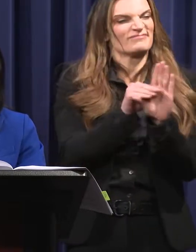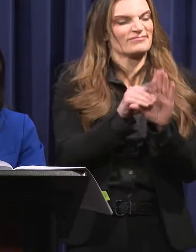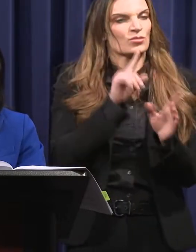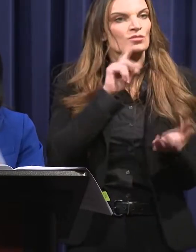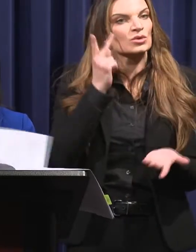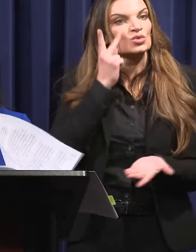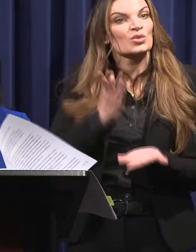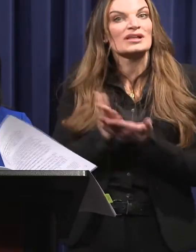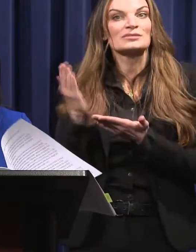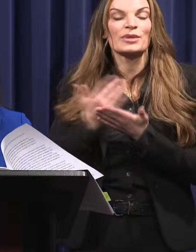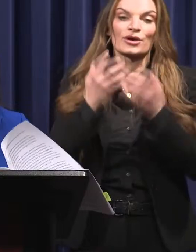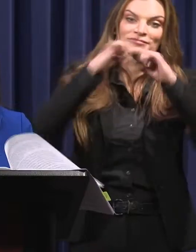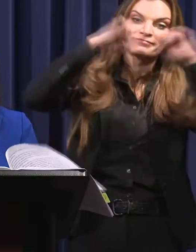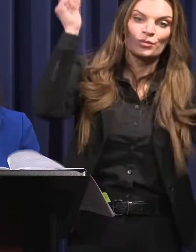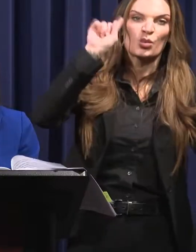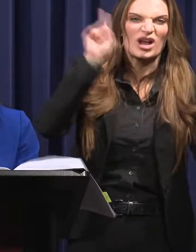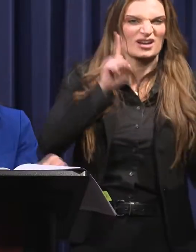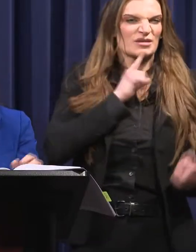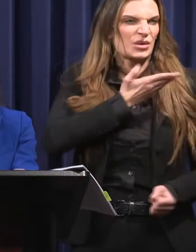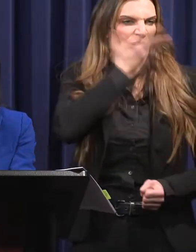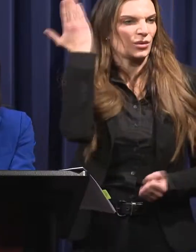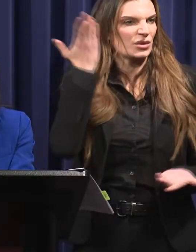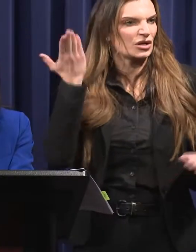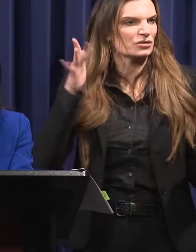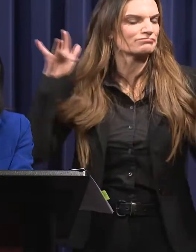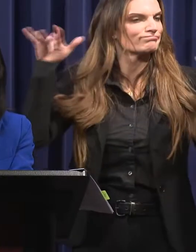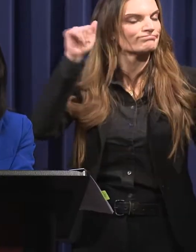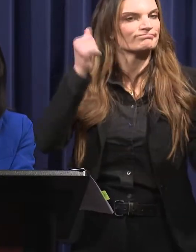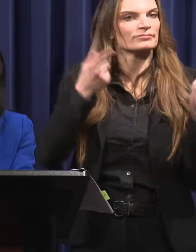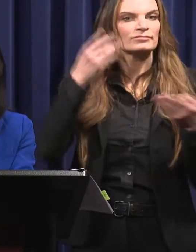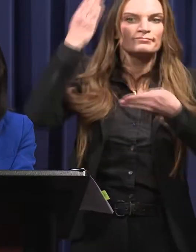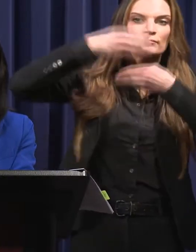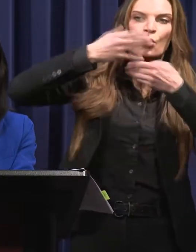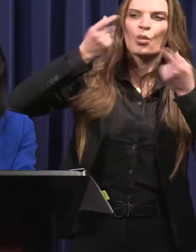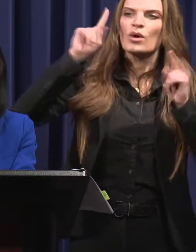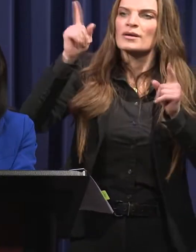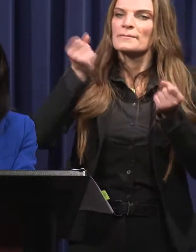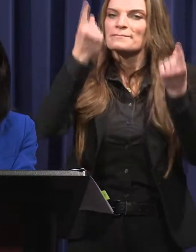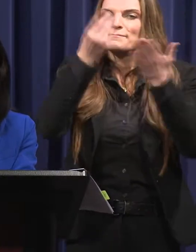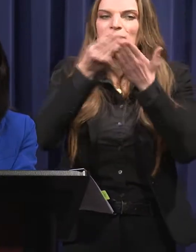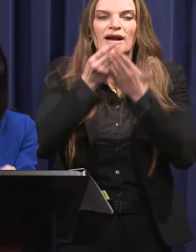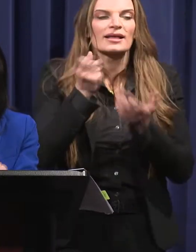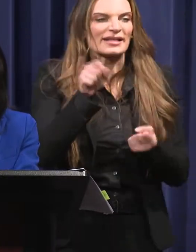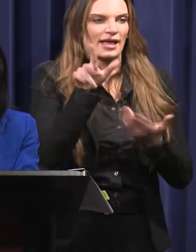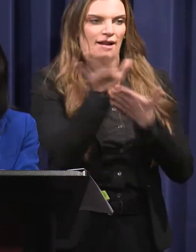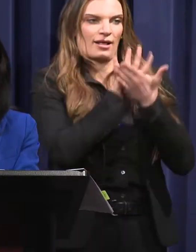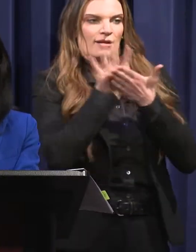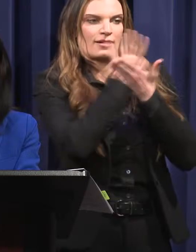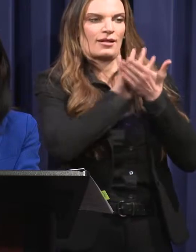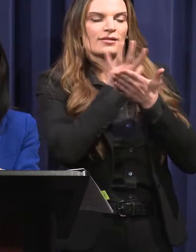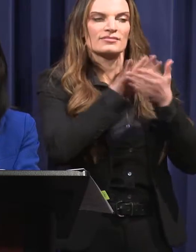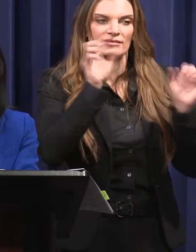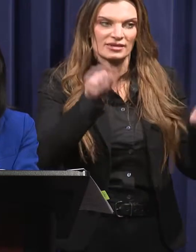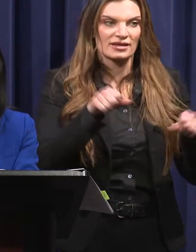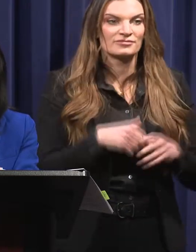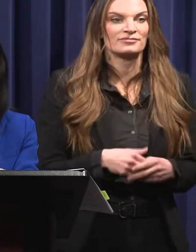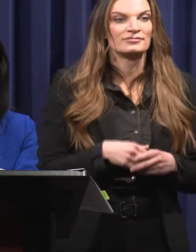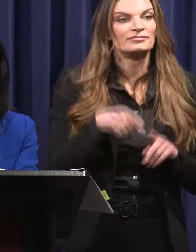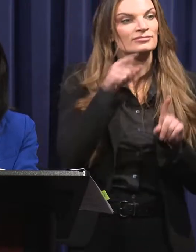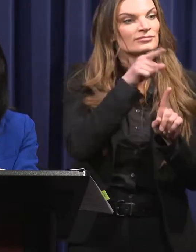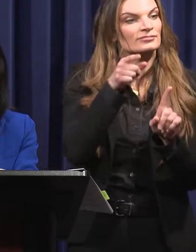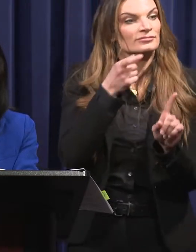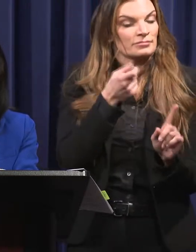It is the weakness of these laws that has made it so easy for people with ties to our